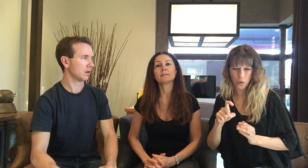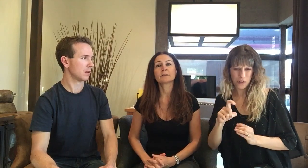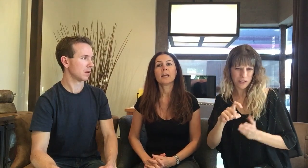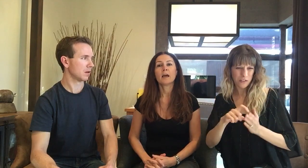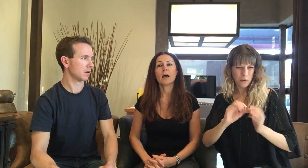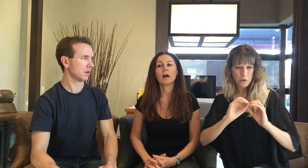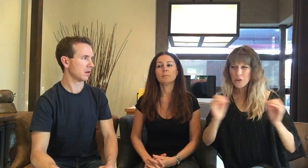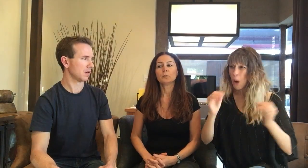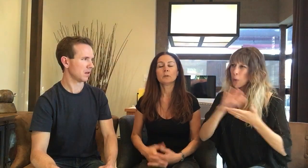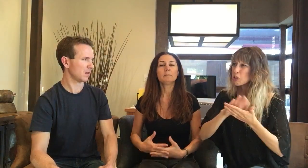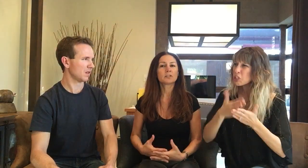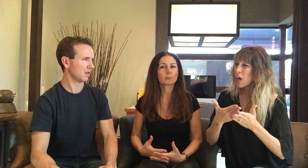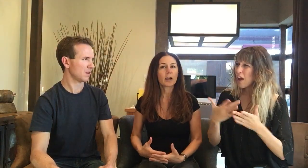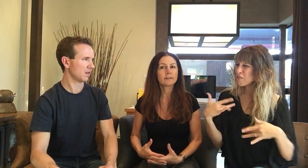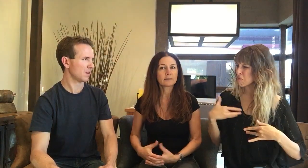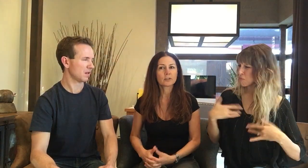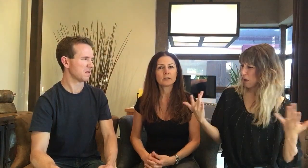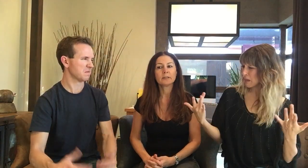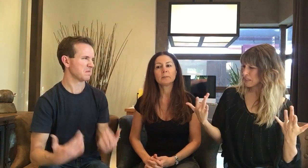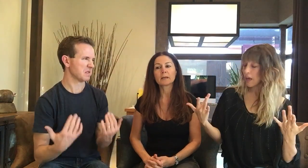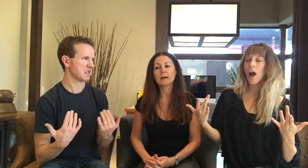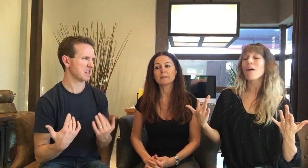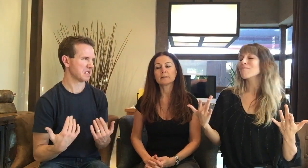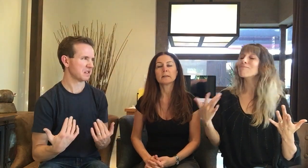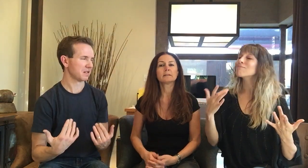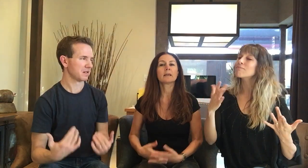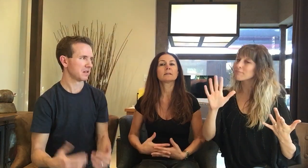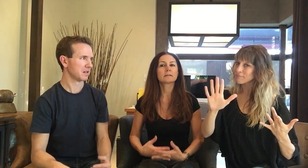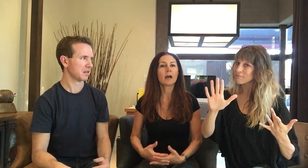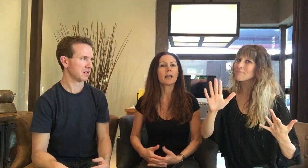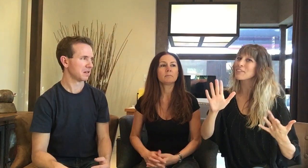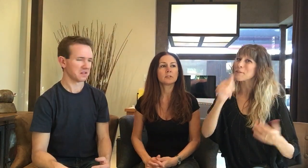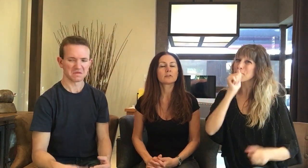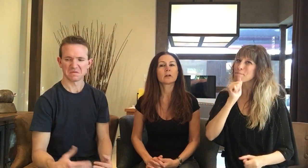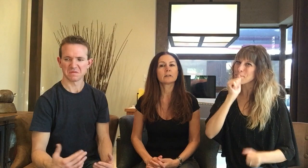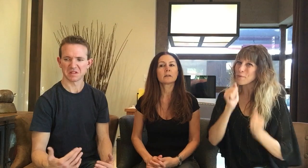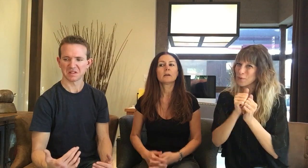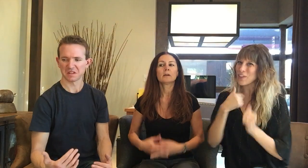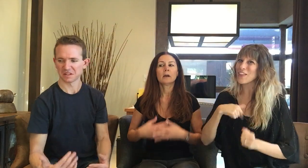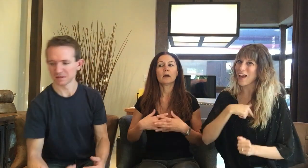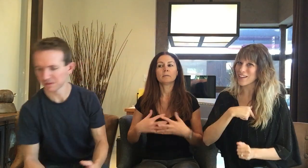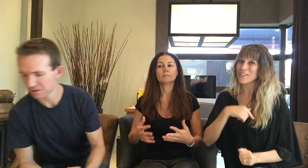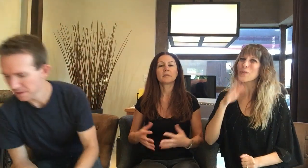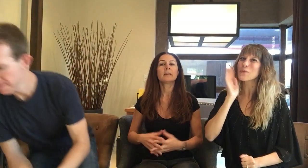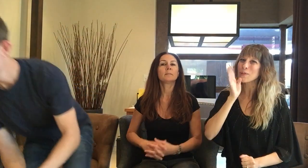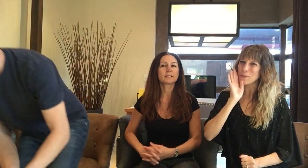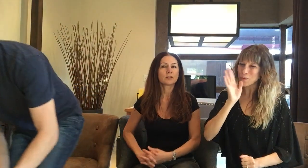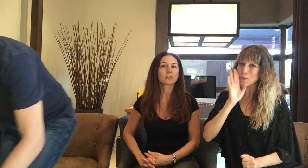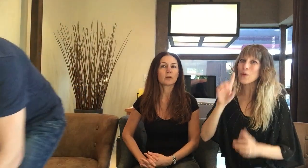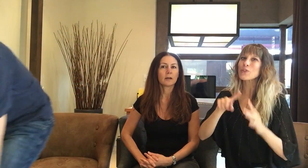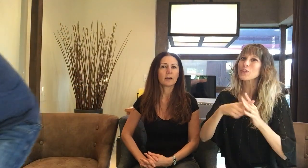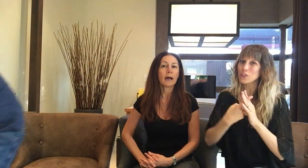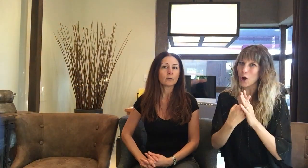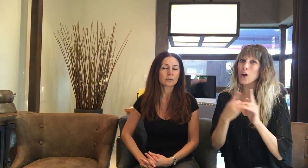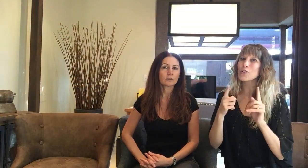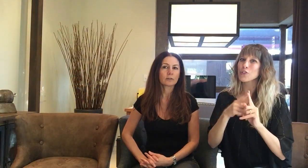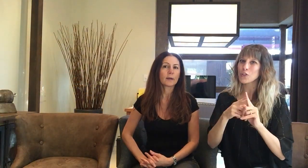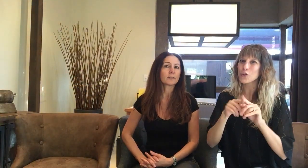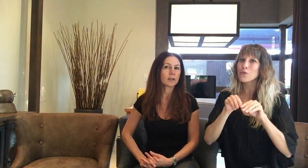profiles, you wouldn't be surprised initially, because it'll take us time to start getting the message out throughout the